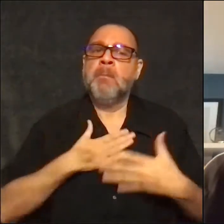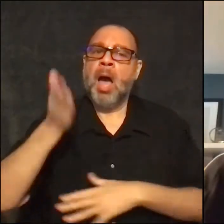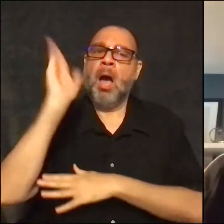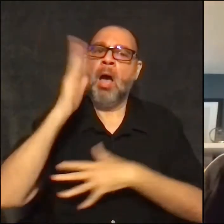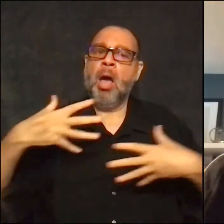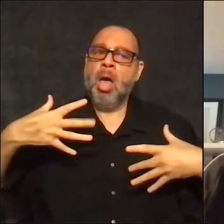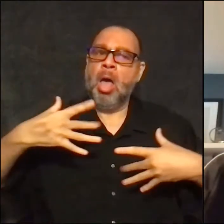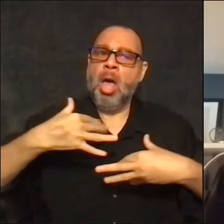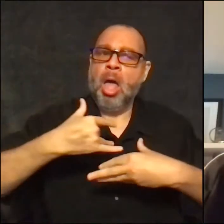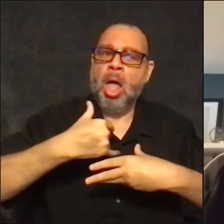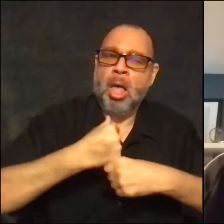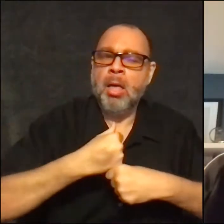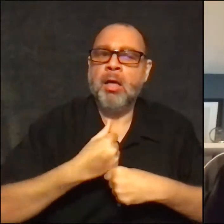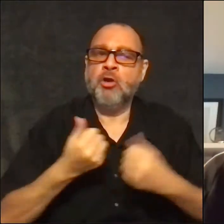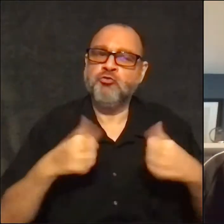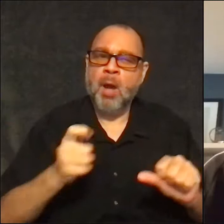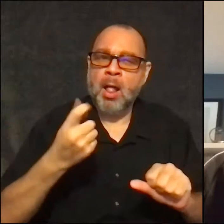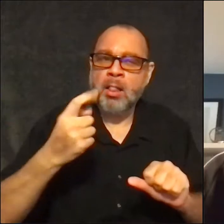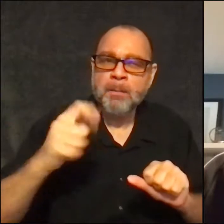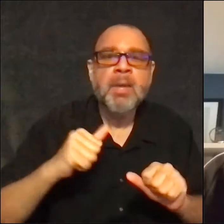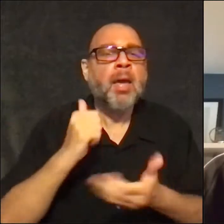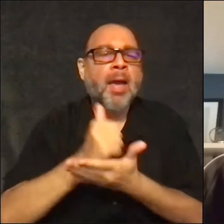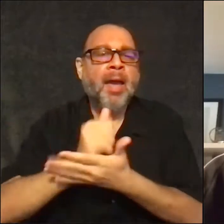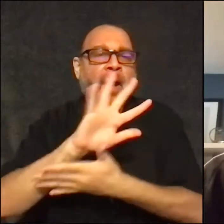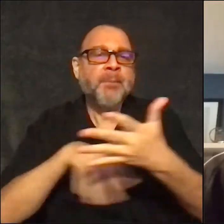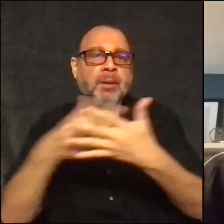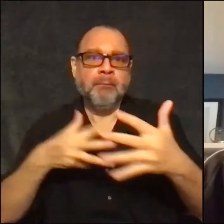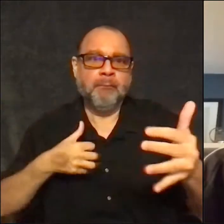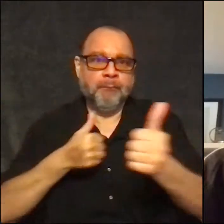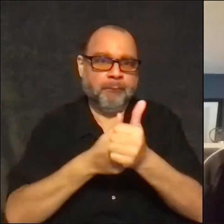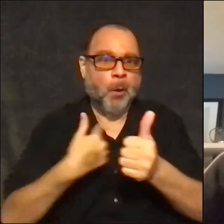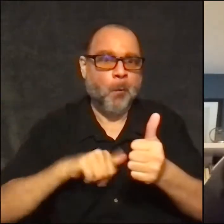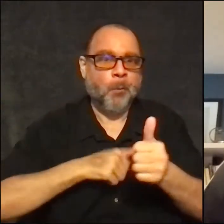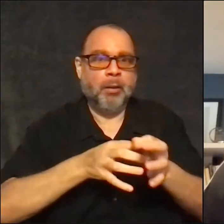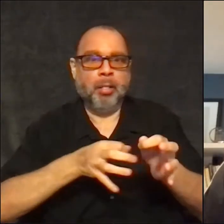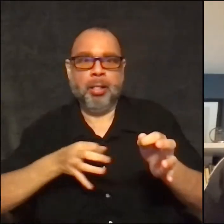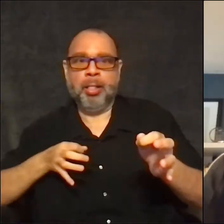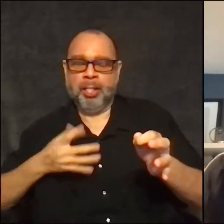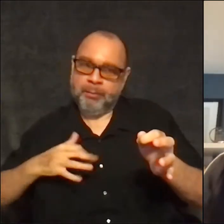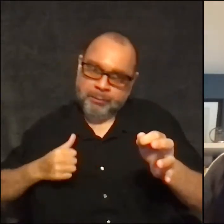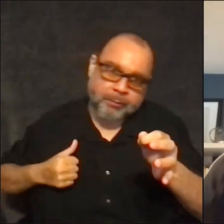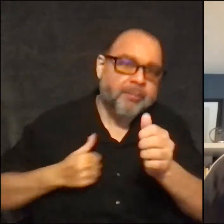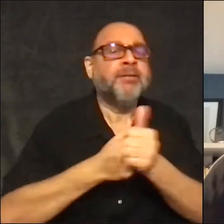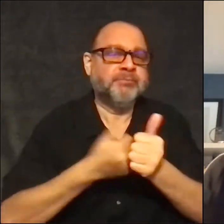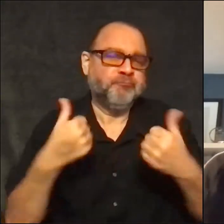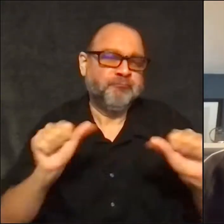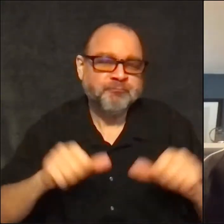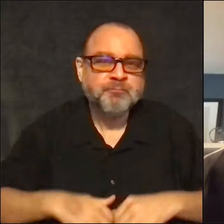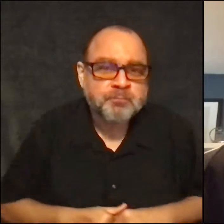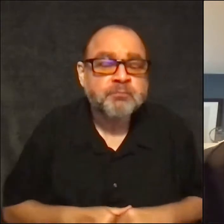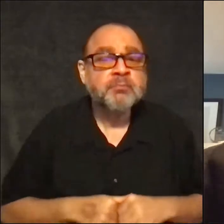up on schedule. And it's an honor to have this conversation with you all today. It's an honor to be here with some of the folks